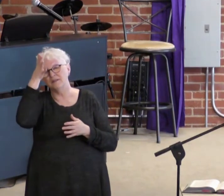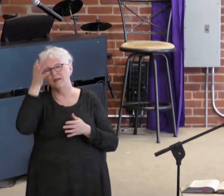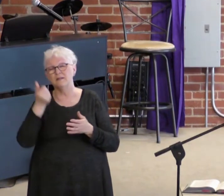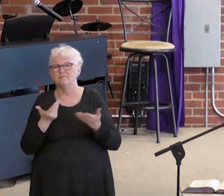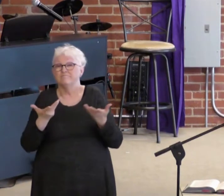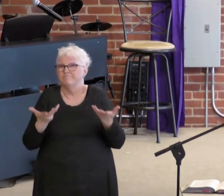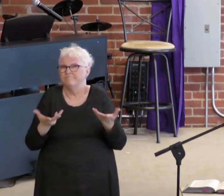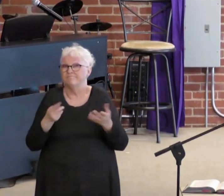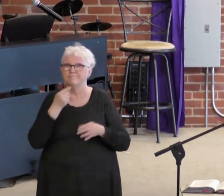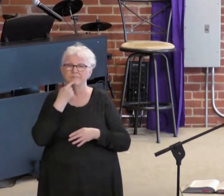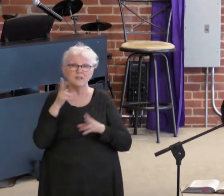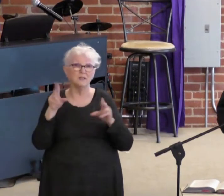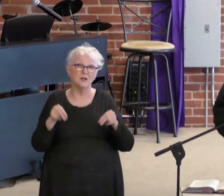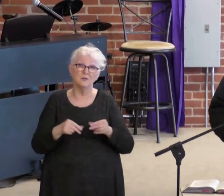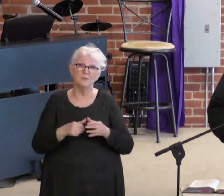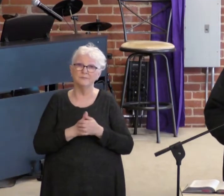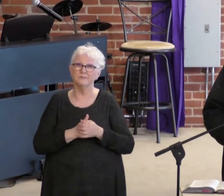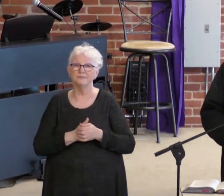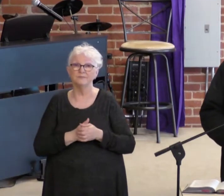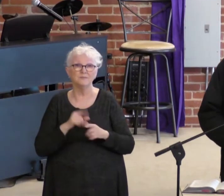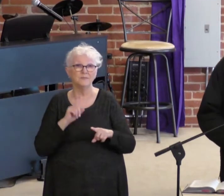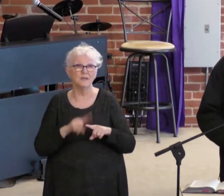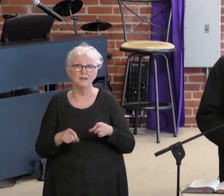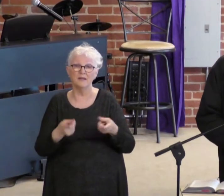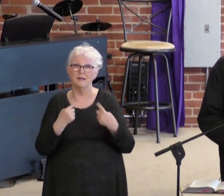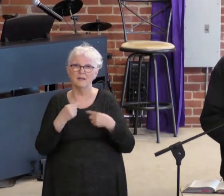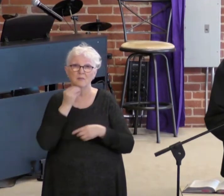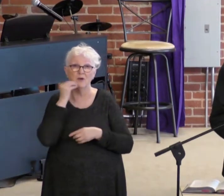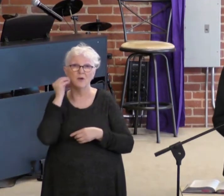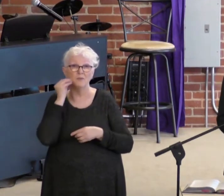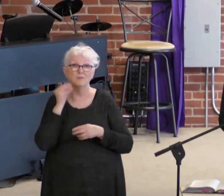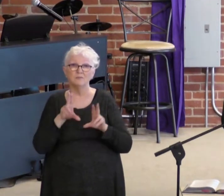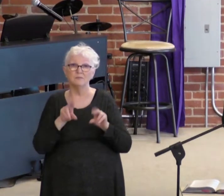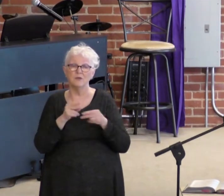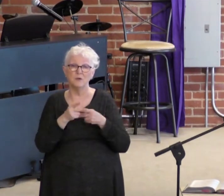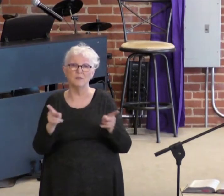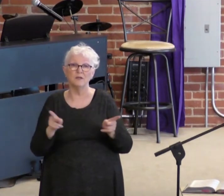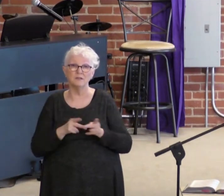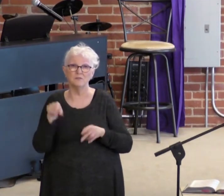nope, can't come home. No place for you here.